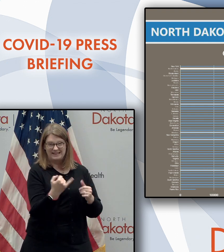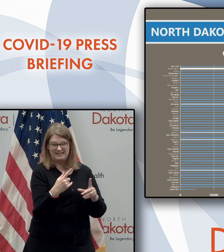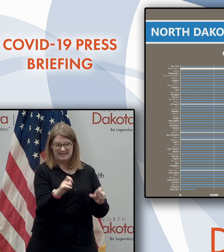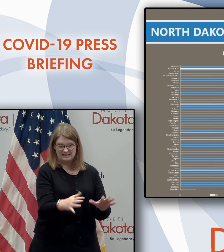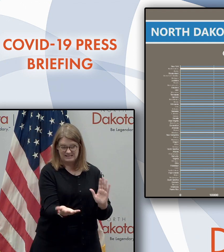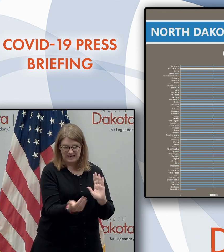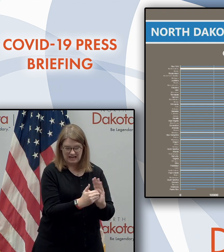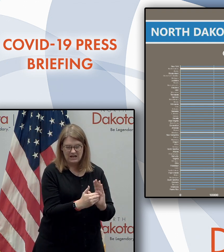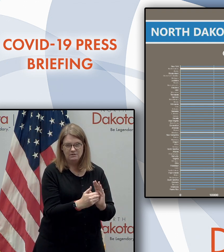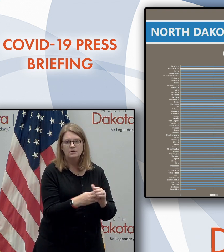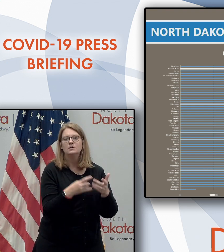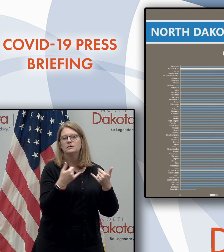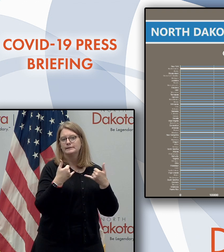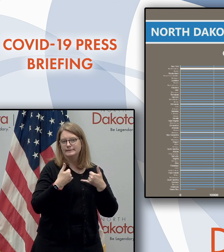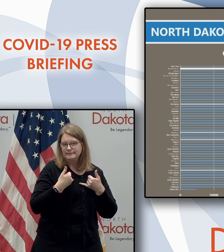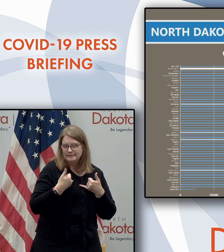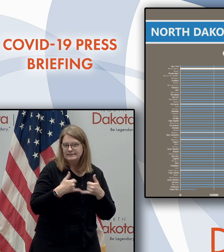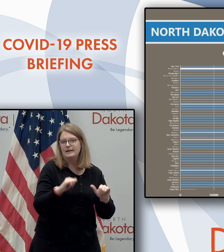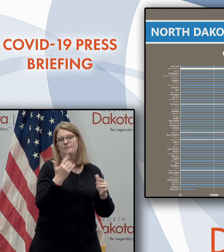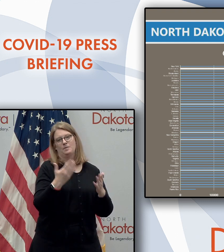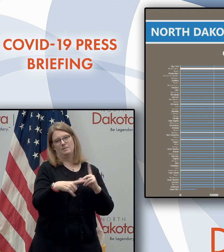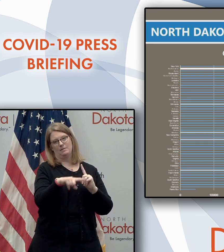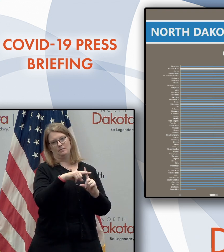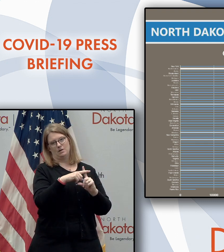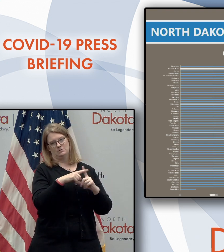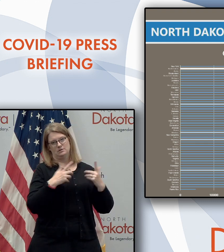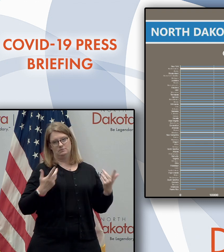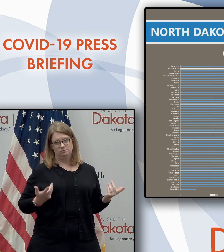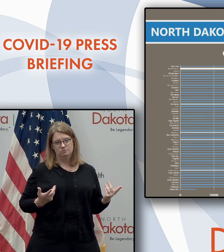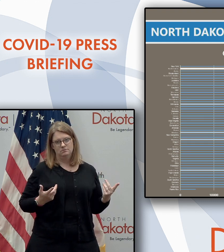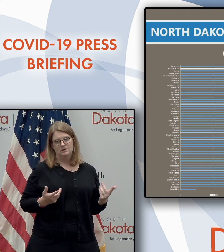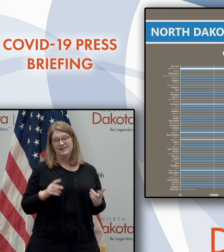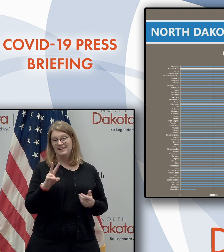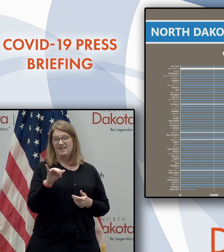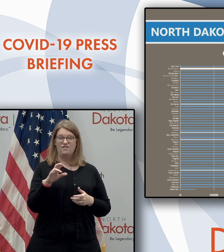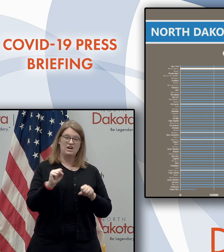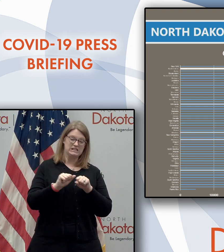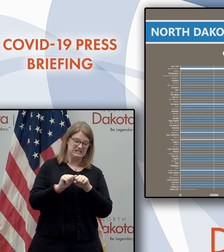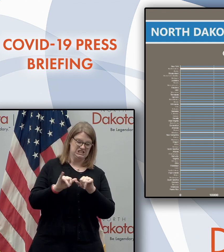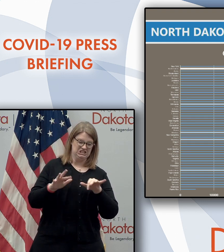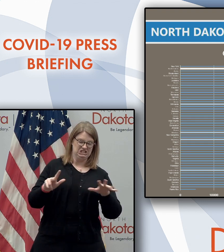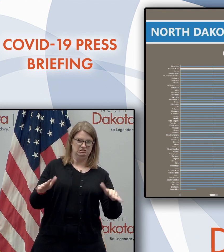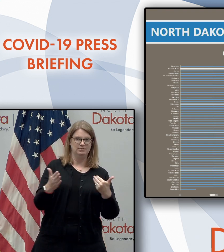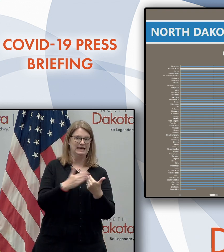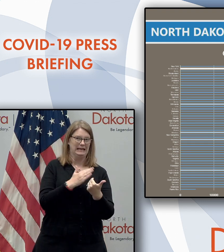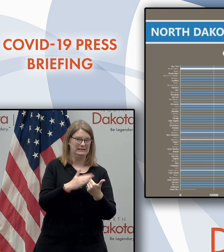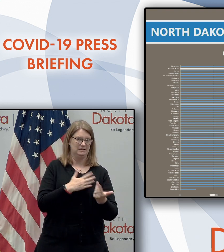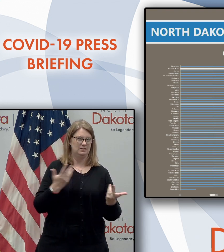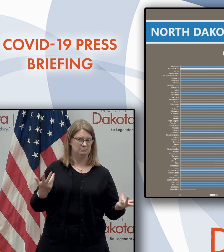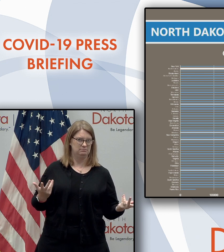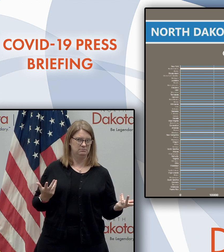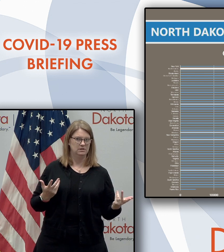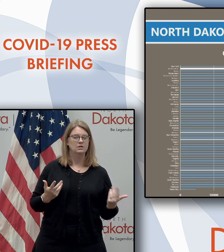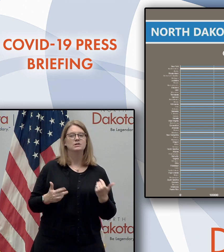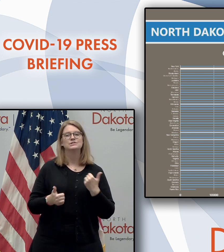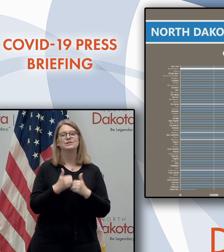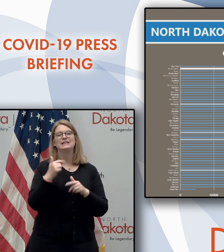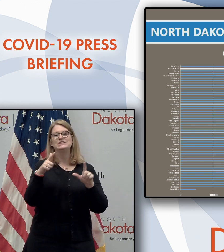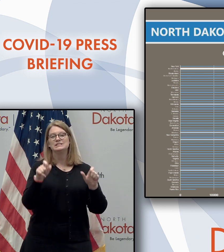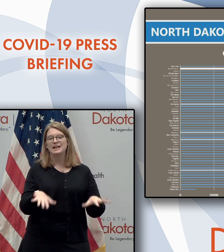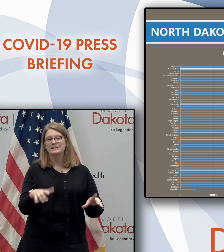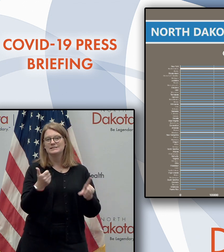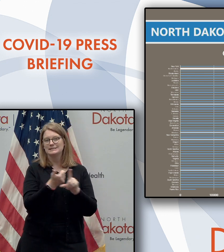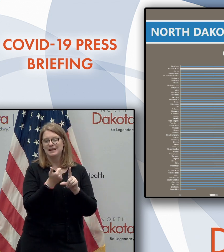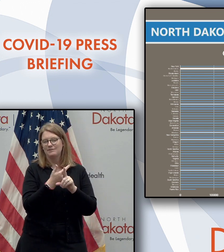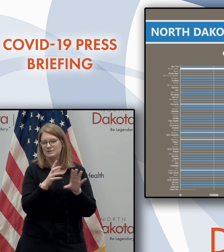your susceptibility is still the same, and the virus, spreads easily, and you could get it after you get a negative test. So each test is